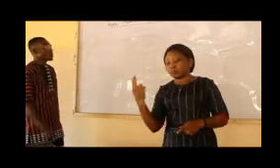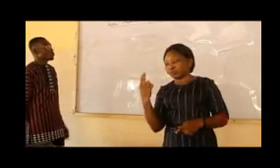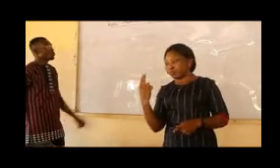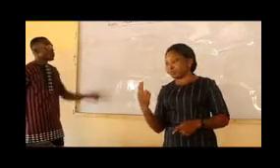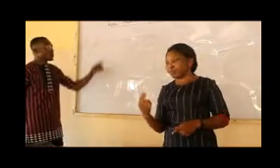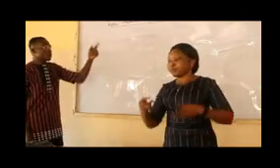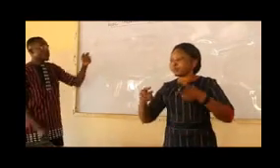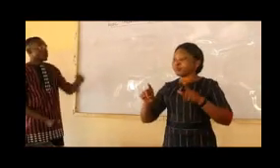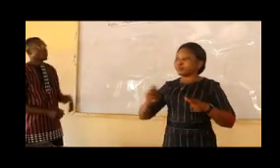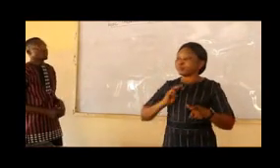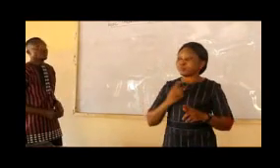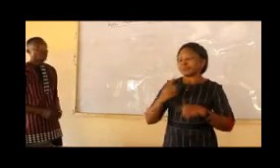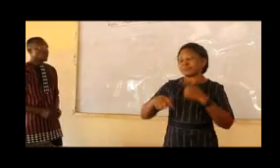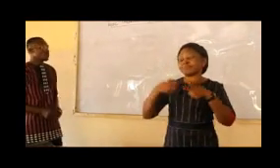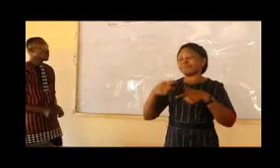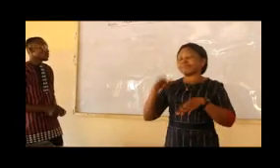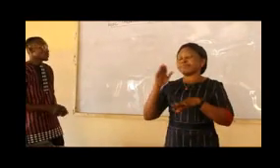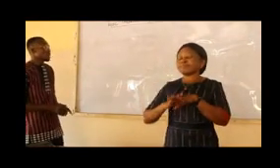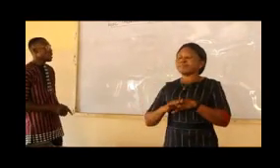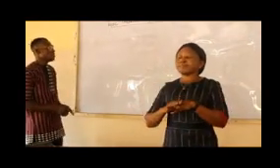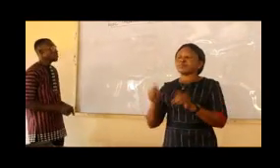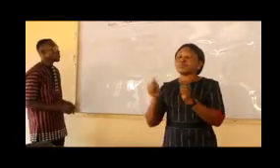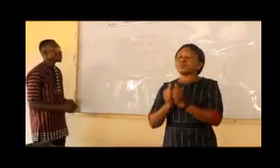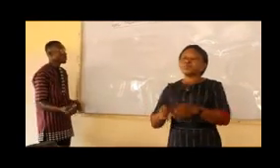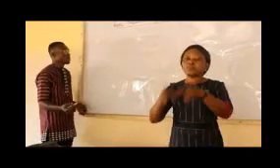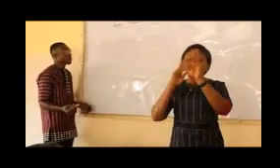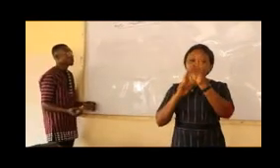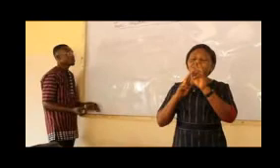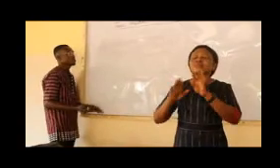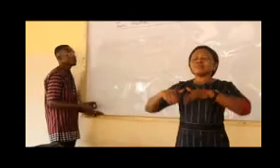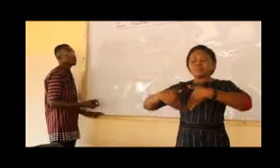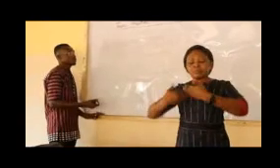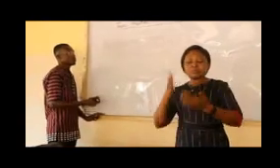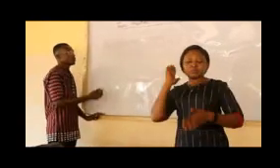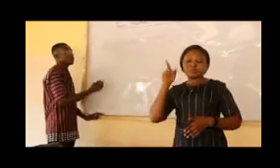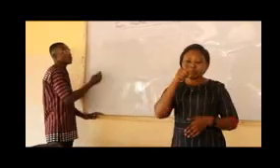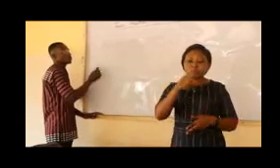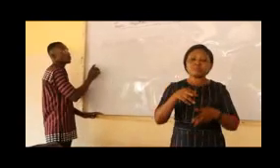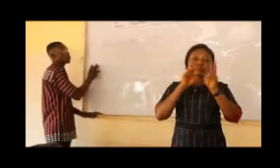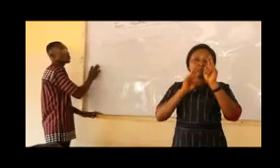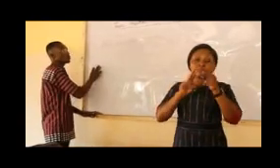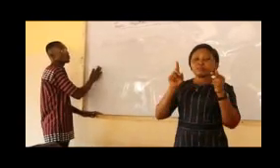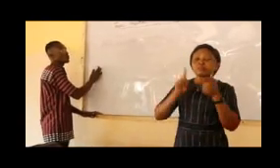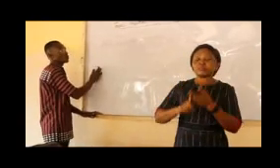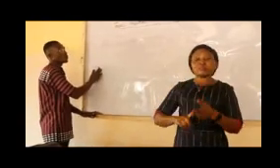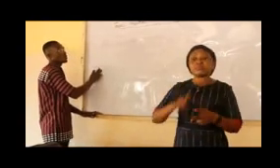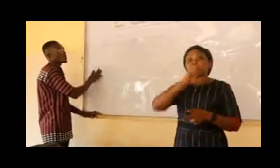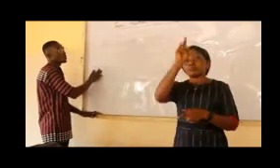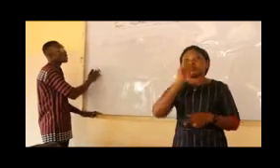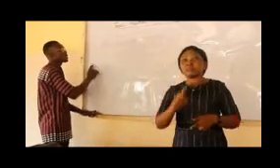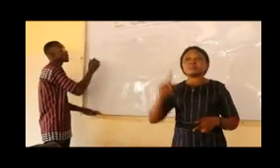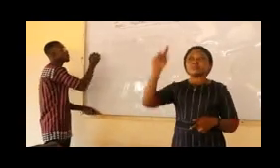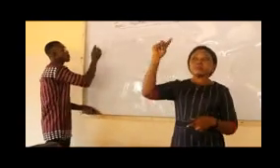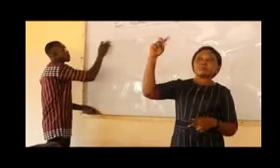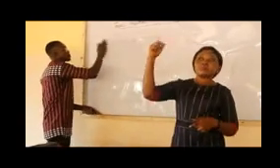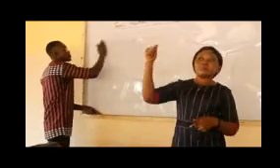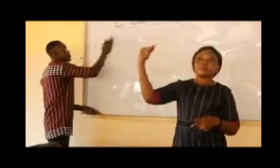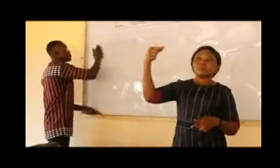Let's now move on with responses. How do you respond to question